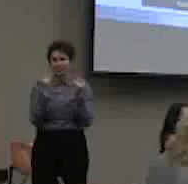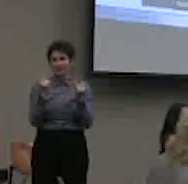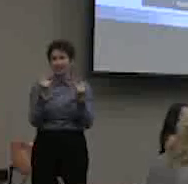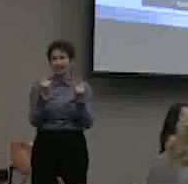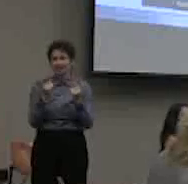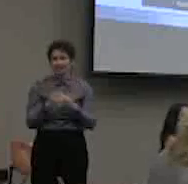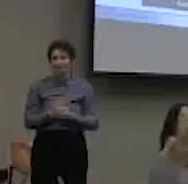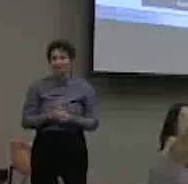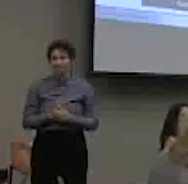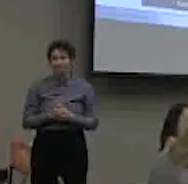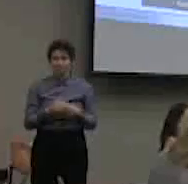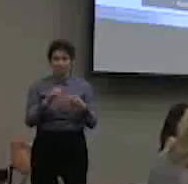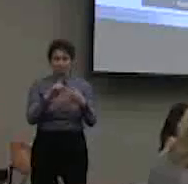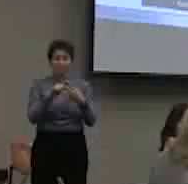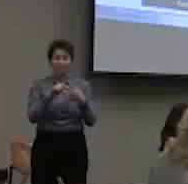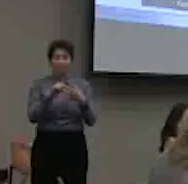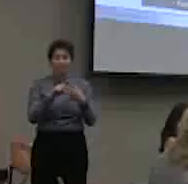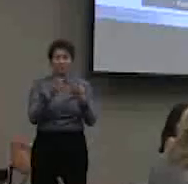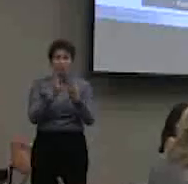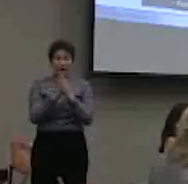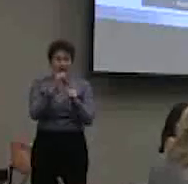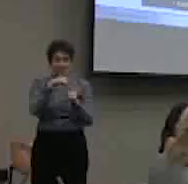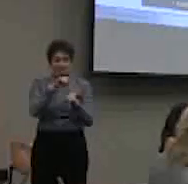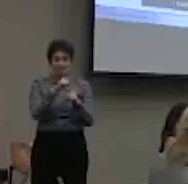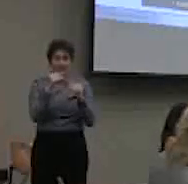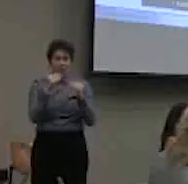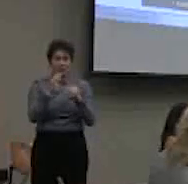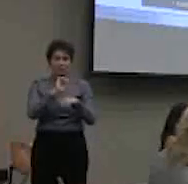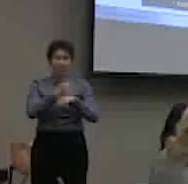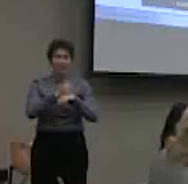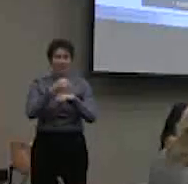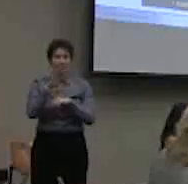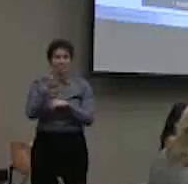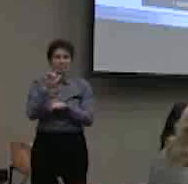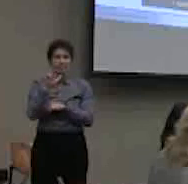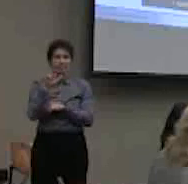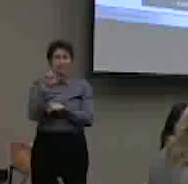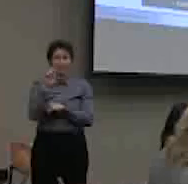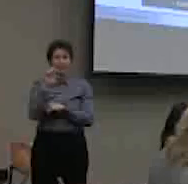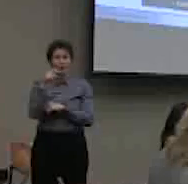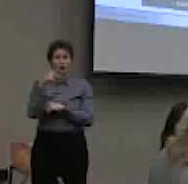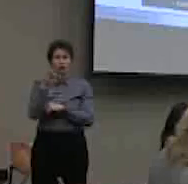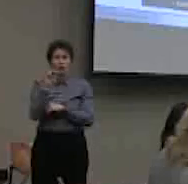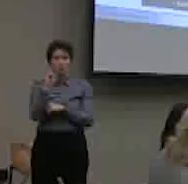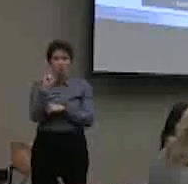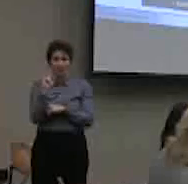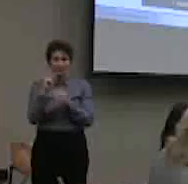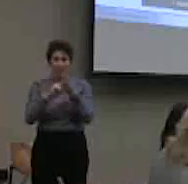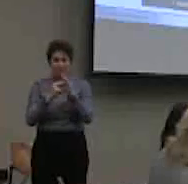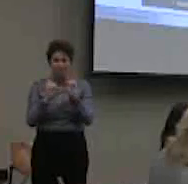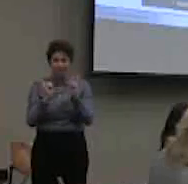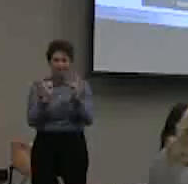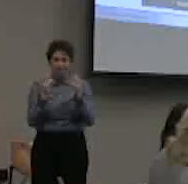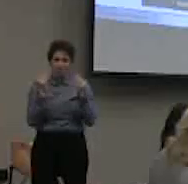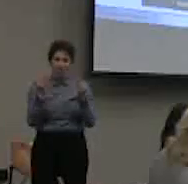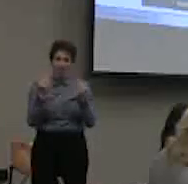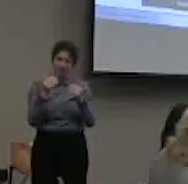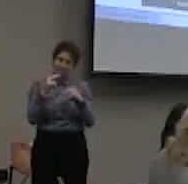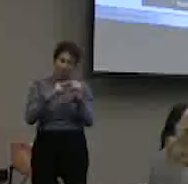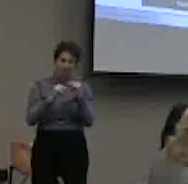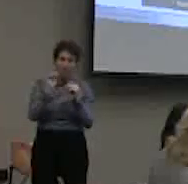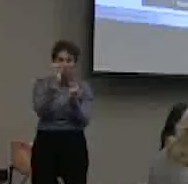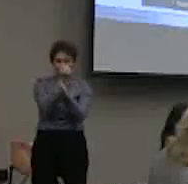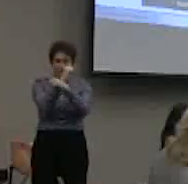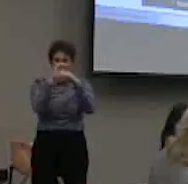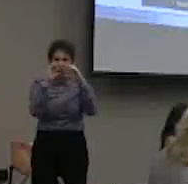today. First, we have asked them to build a blueprint. That is a different way of saying build your vision. Put a